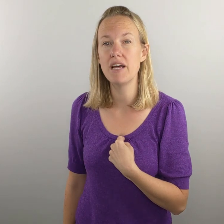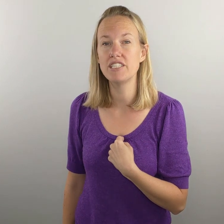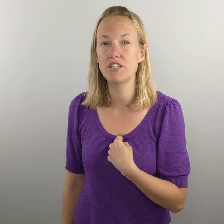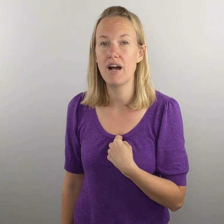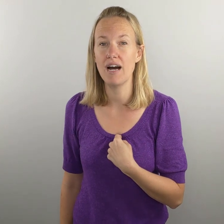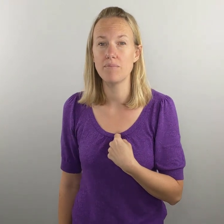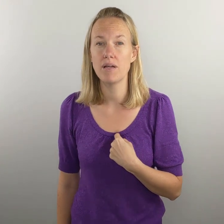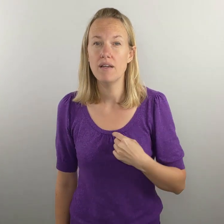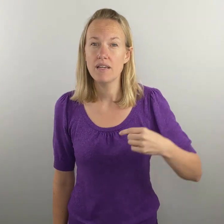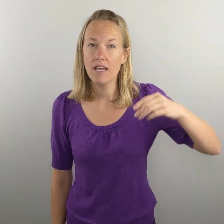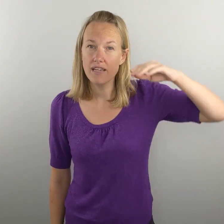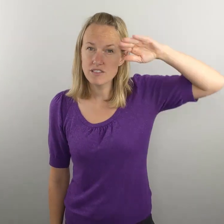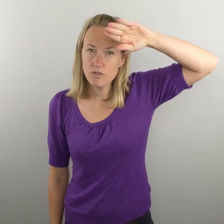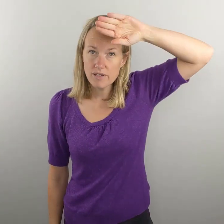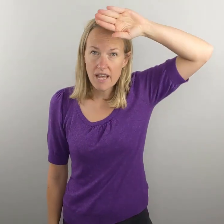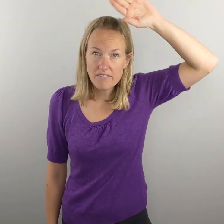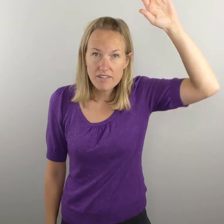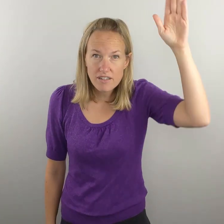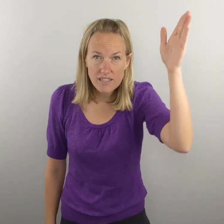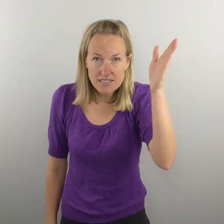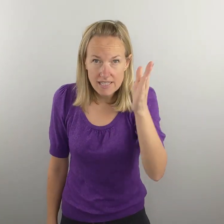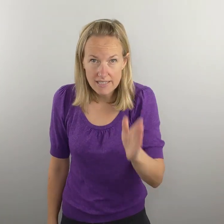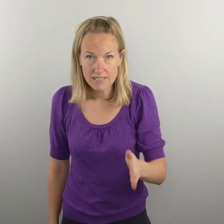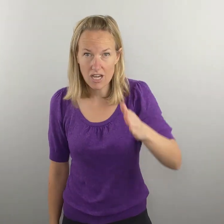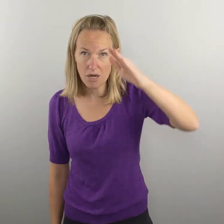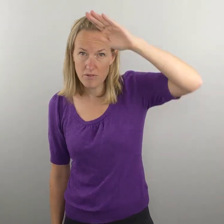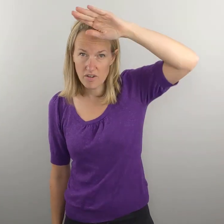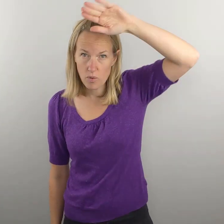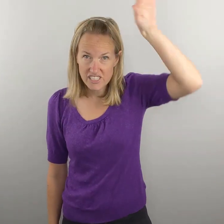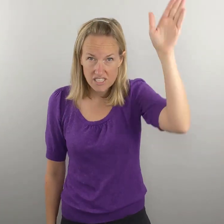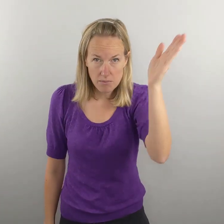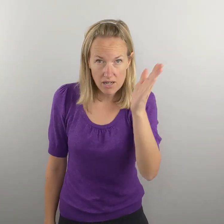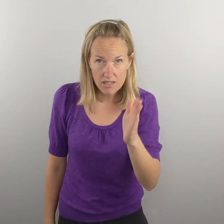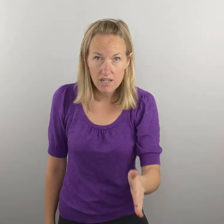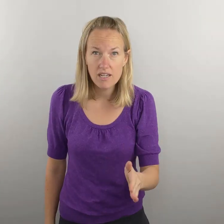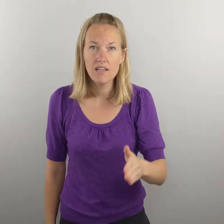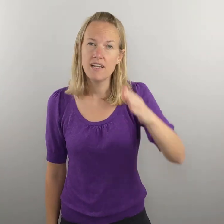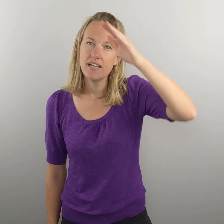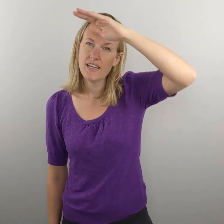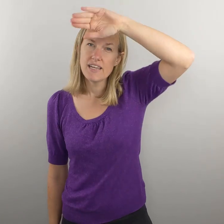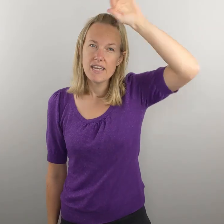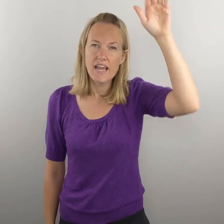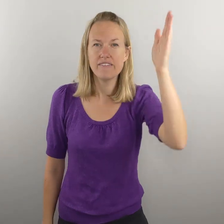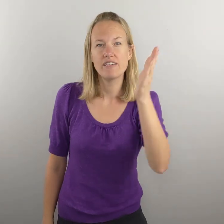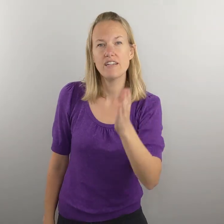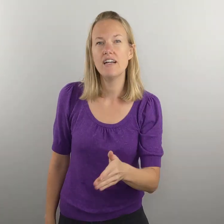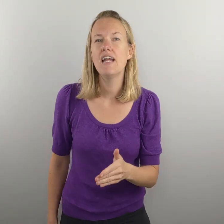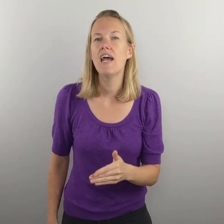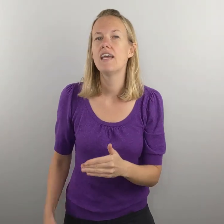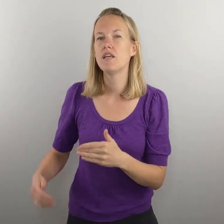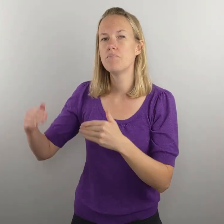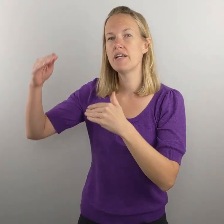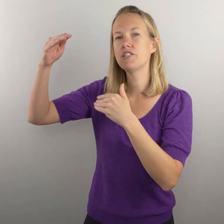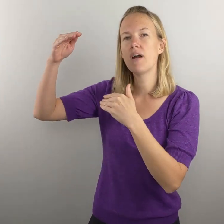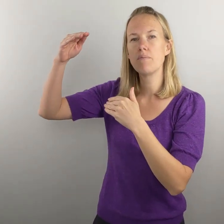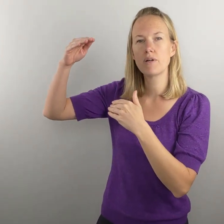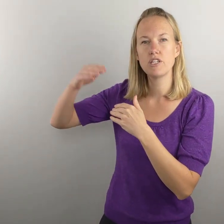measure up. Okay, so never is like the top of a question mark. Never, and then measure up, we're going to